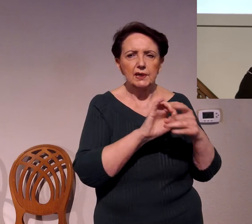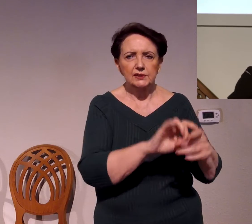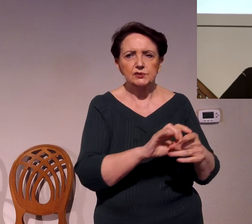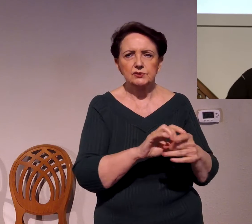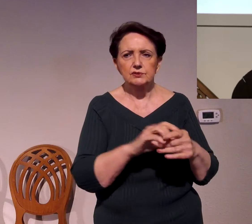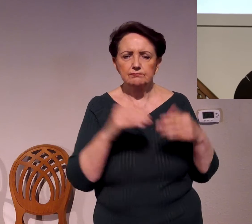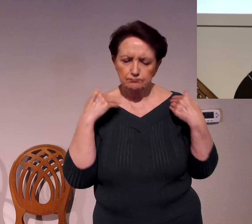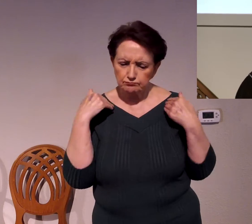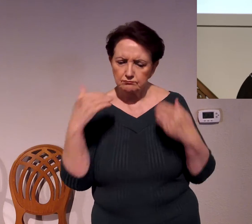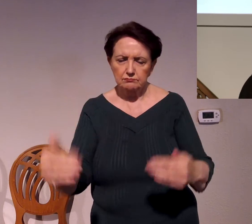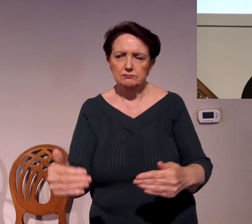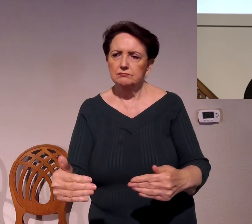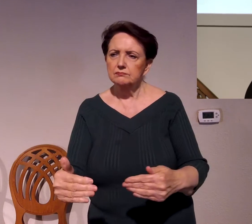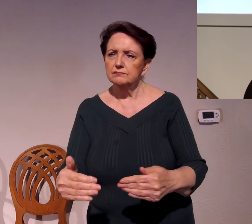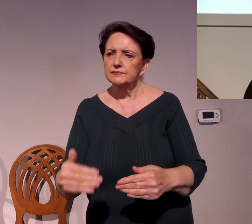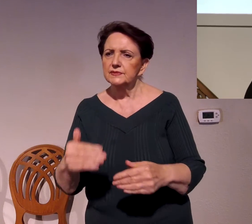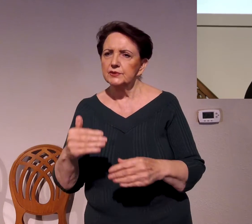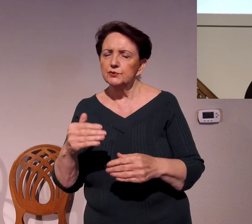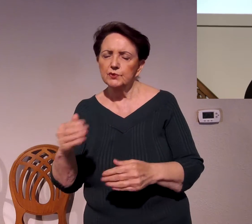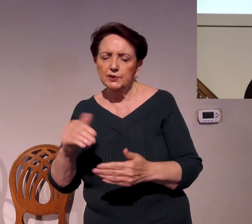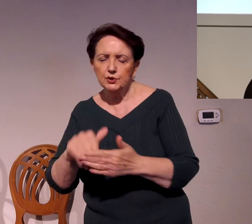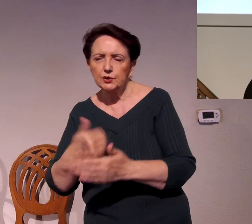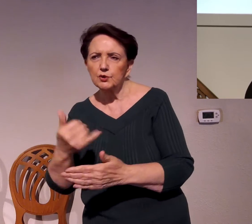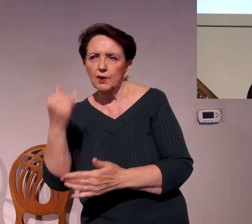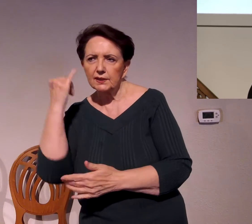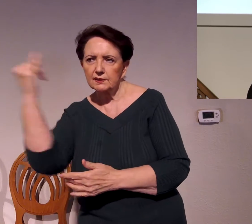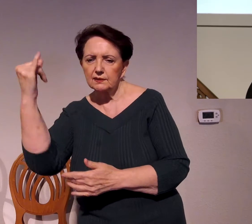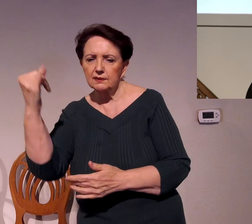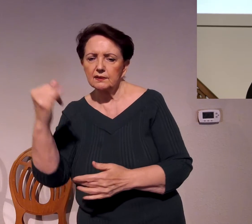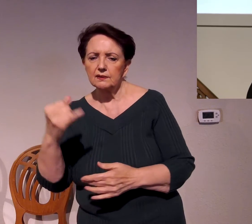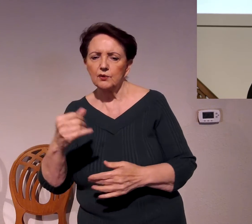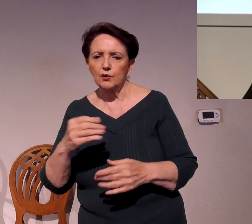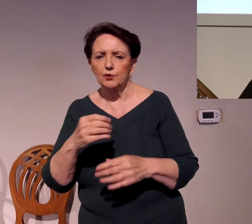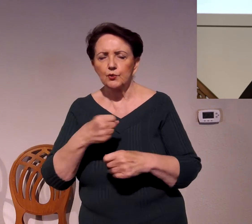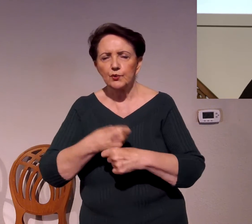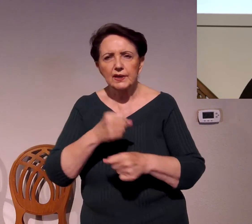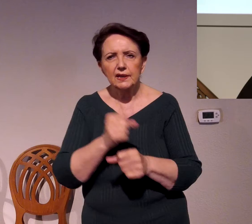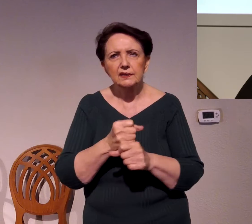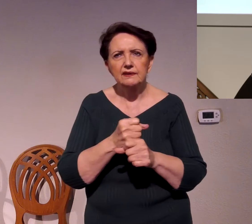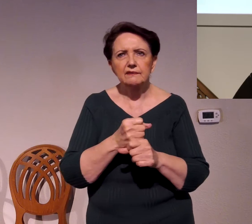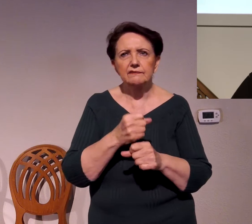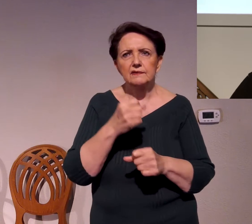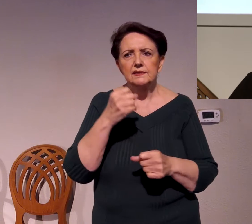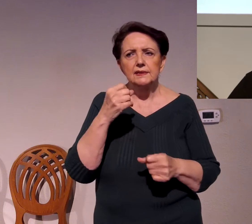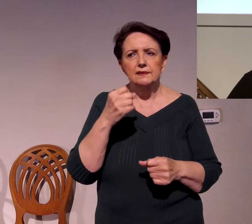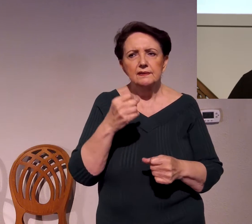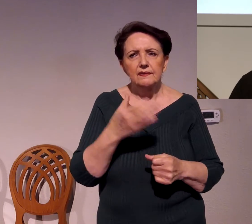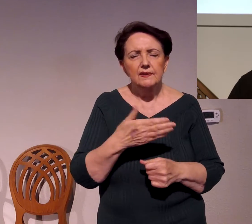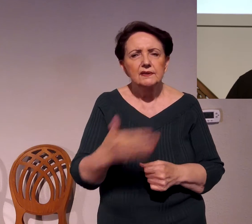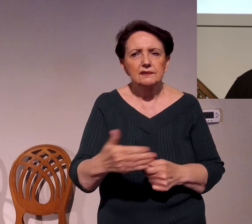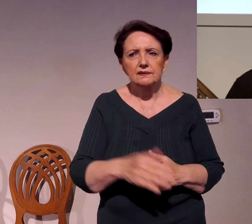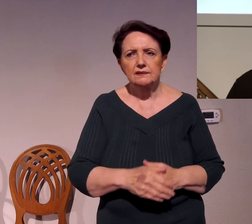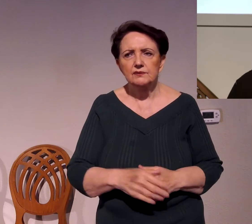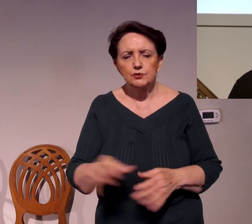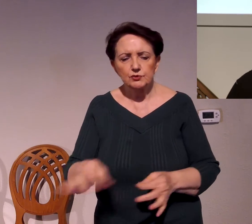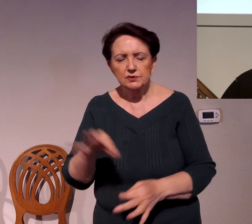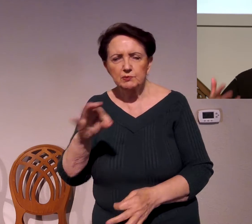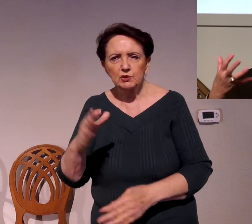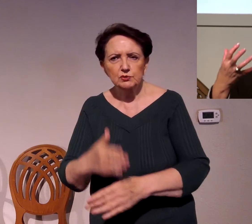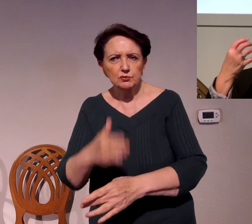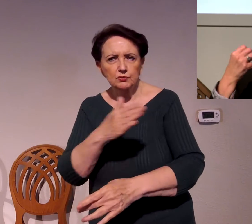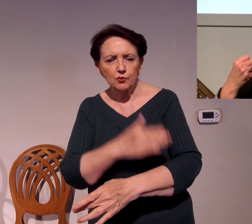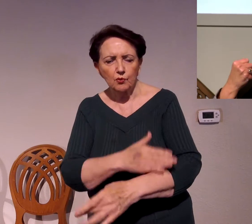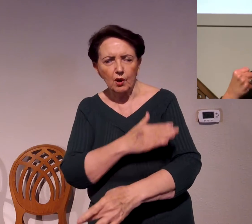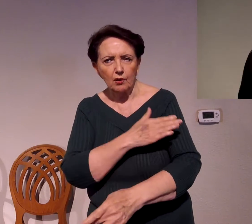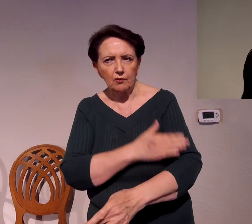Boldly go into a new idea or a new creative endeavor. Boldly go into your spiritual growth.